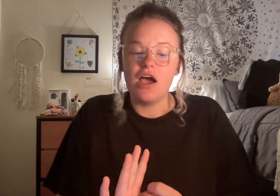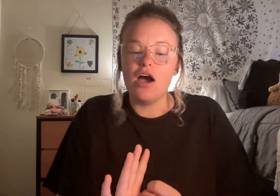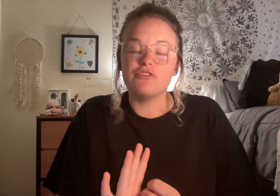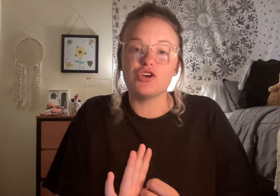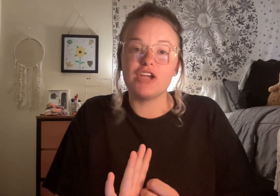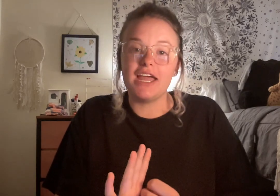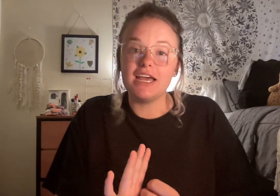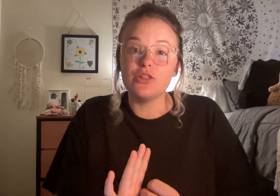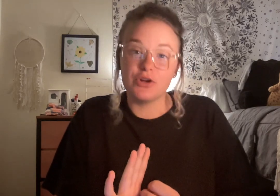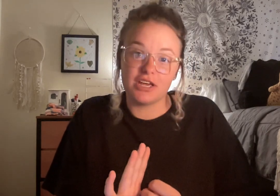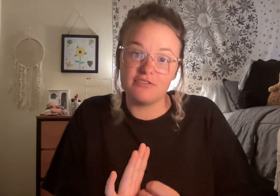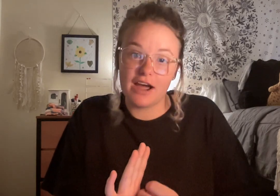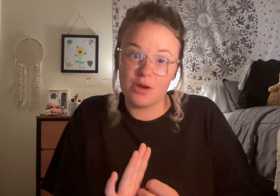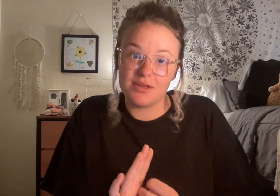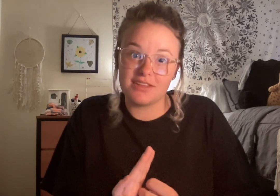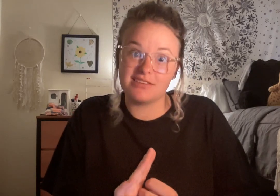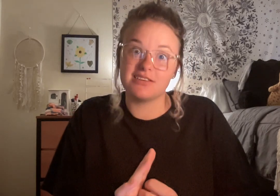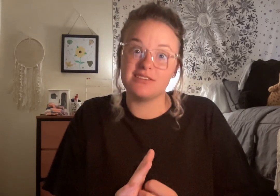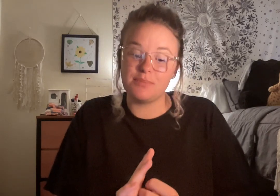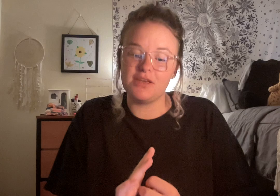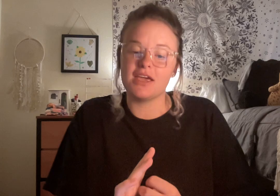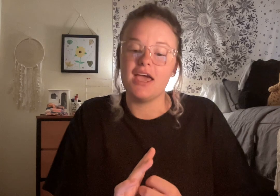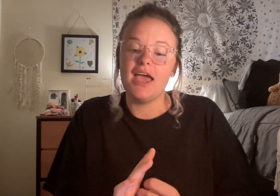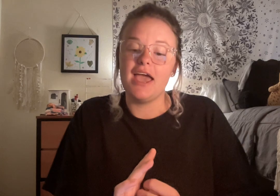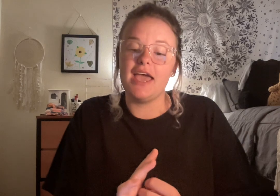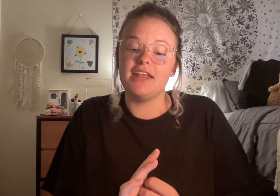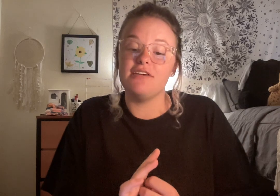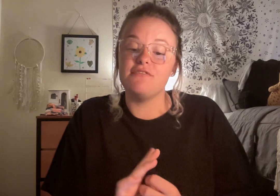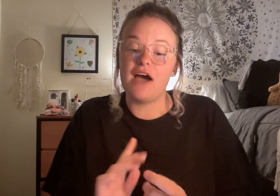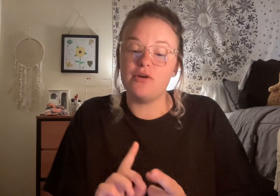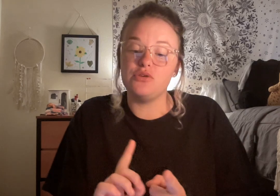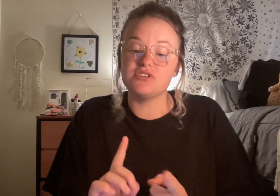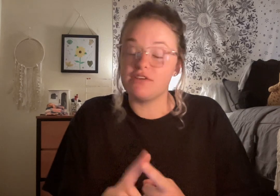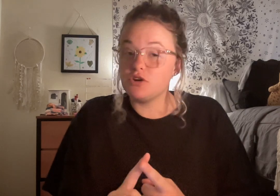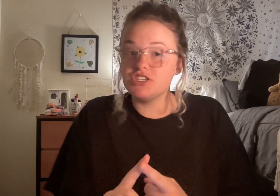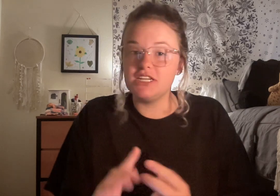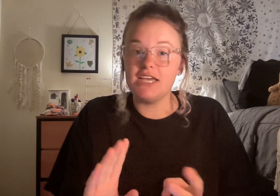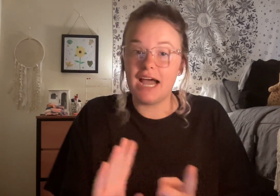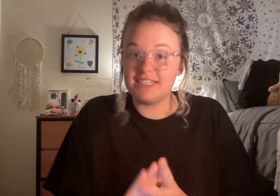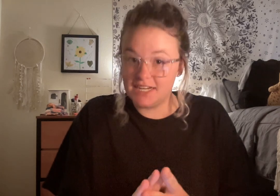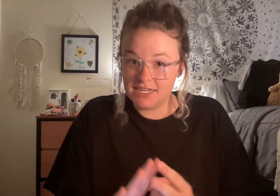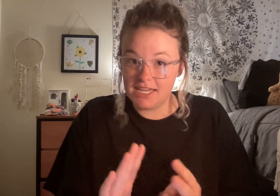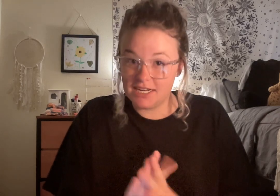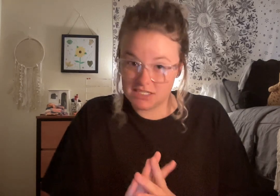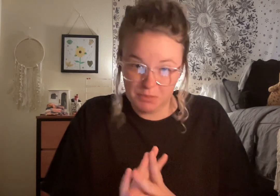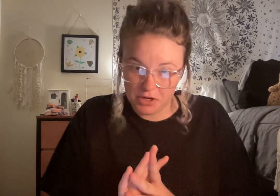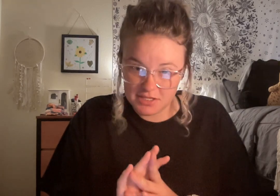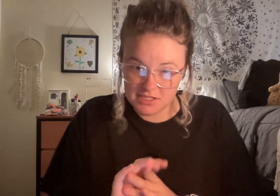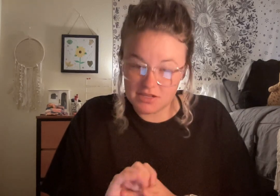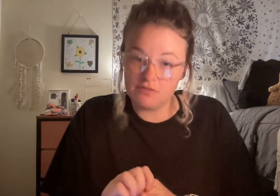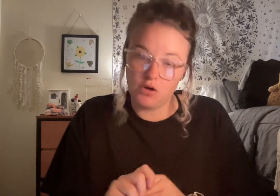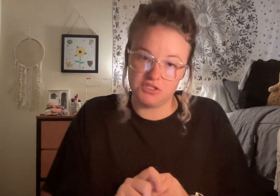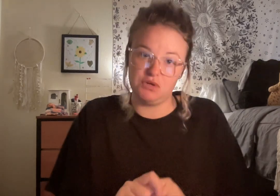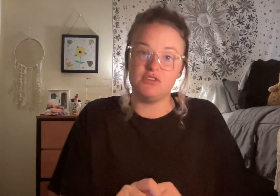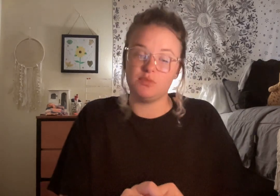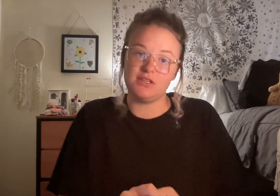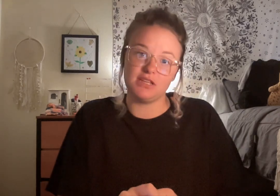of creating a learning environment that's accepting and it values diversity, identity, and experiences of all students within the